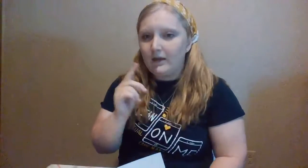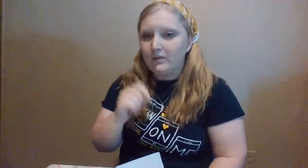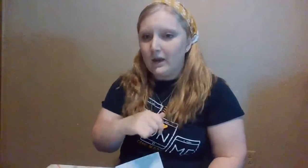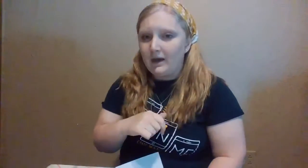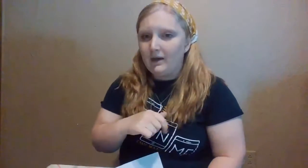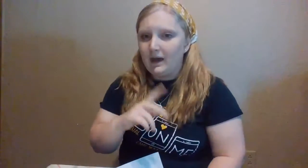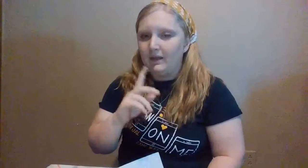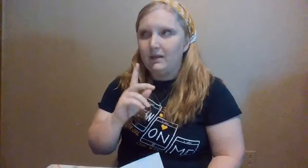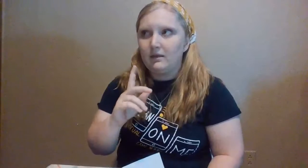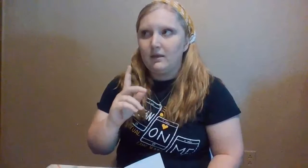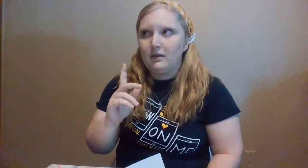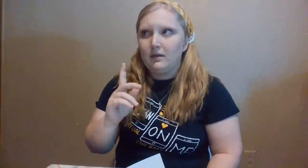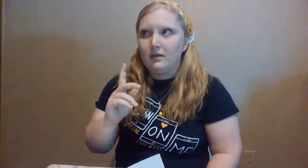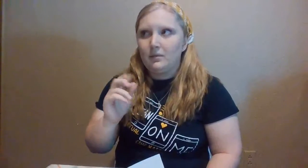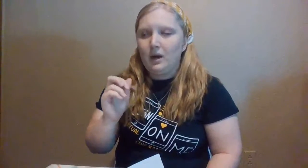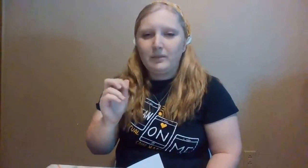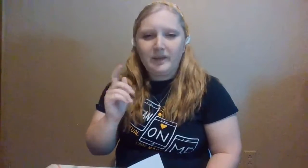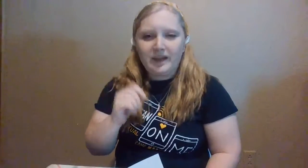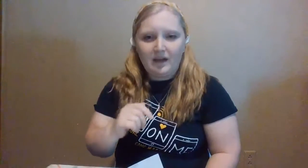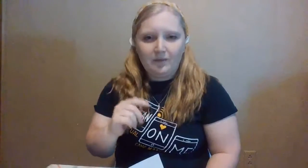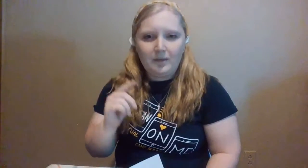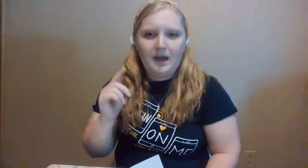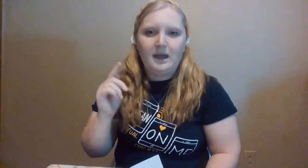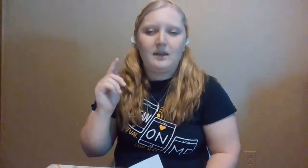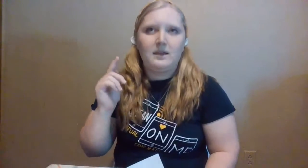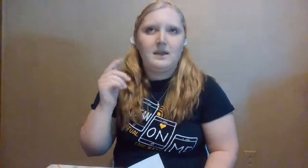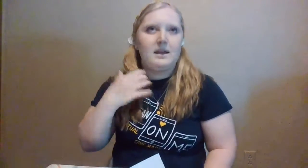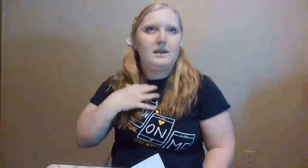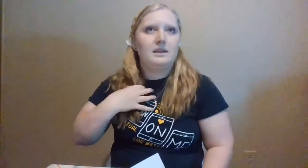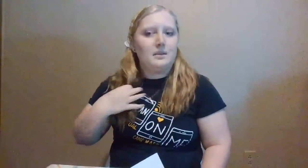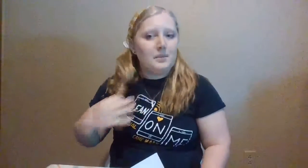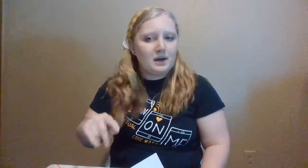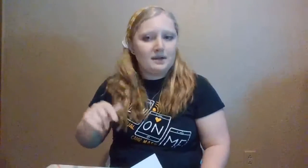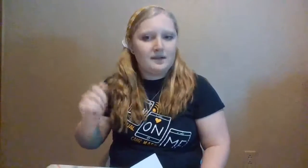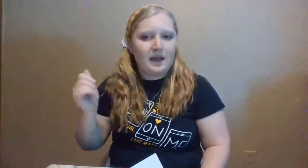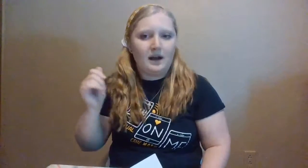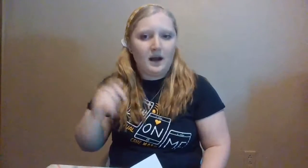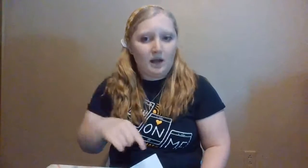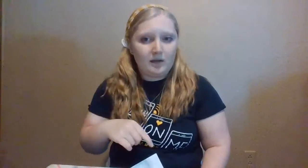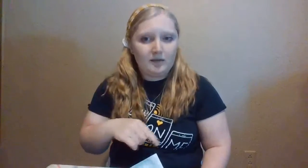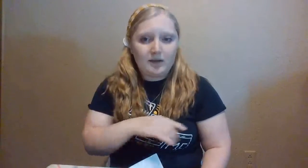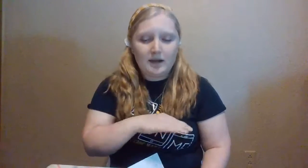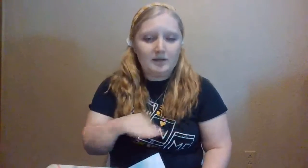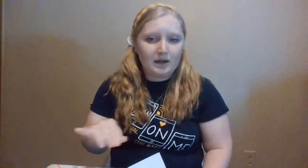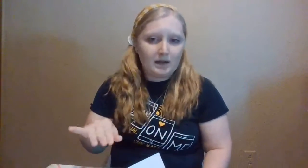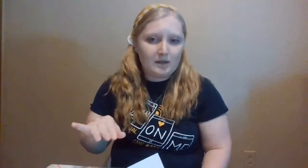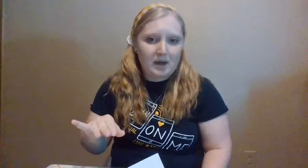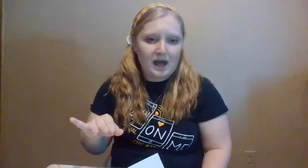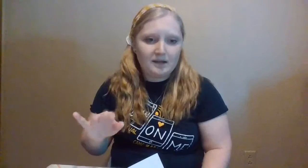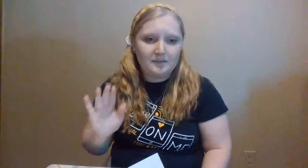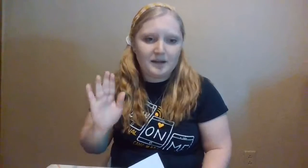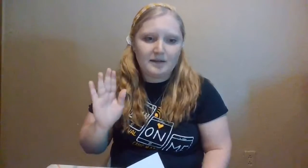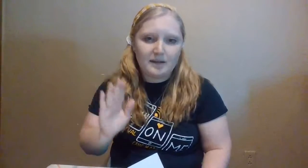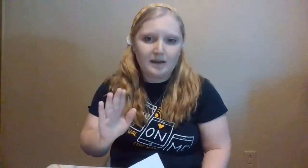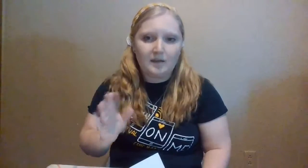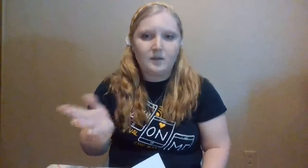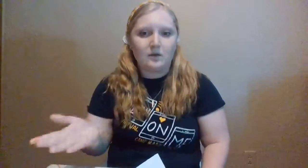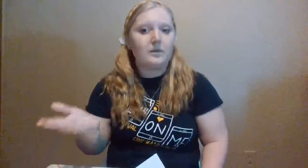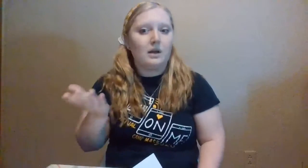as well, and probably the alphabet, the numbers, and colors that I've done in the past, because I think that those would